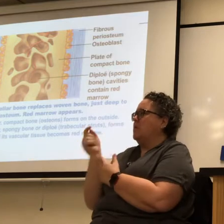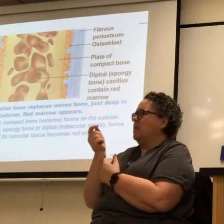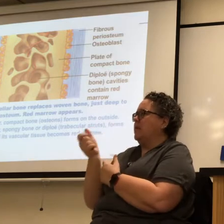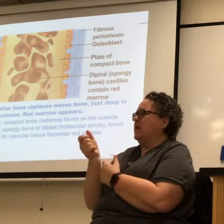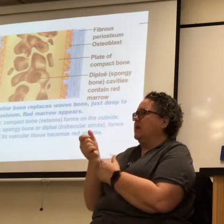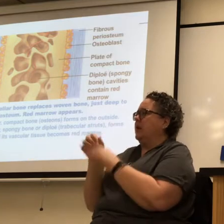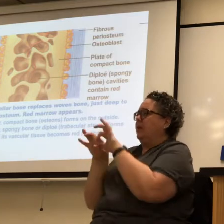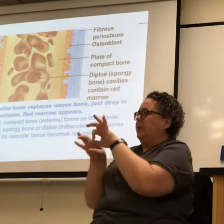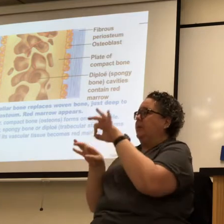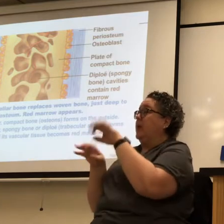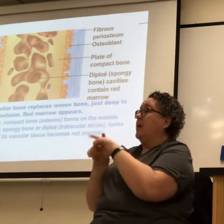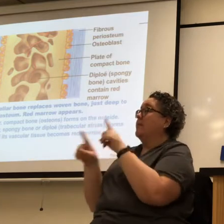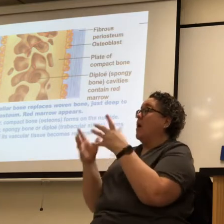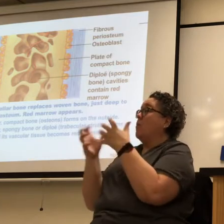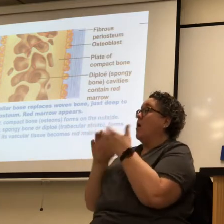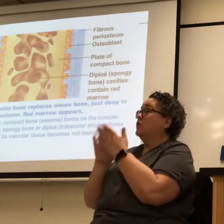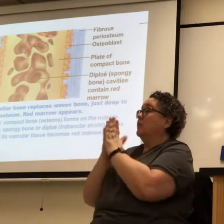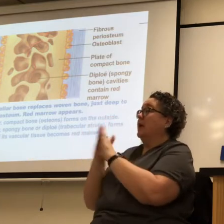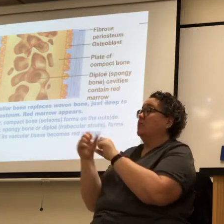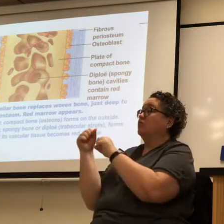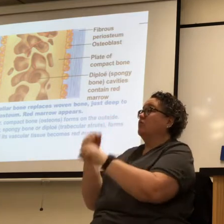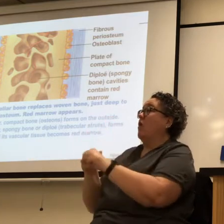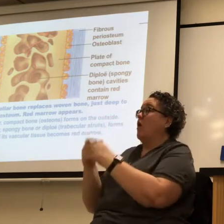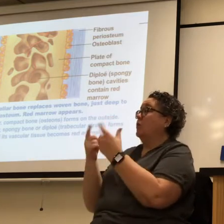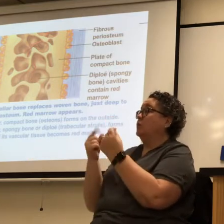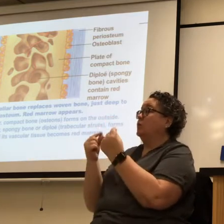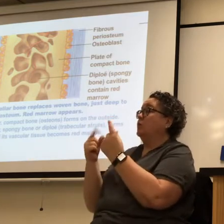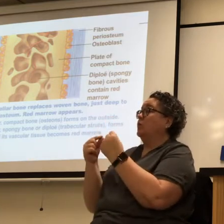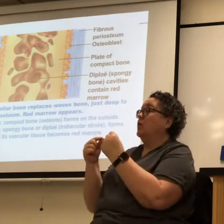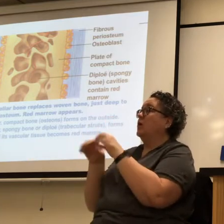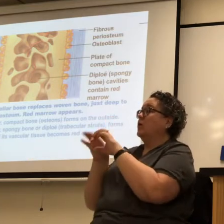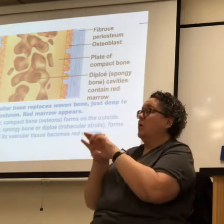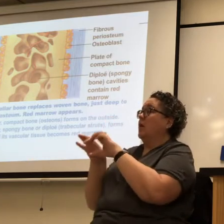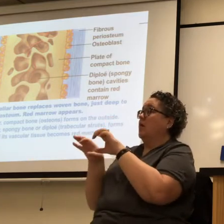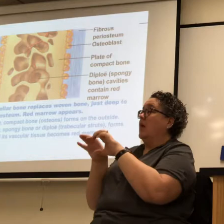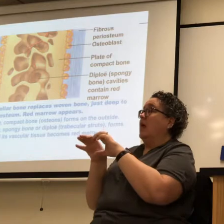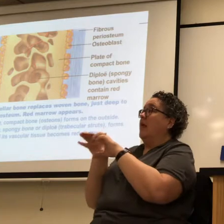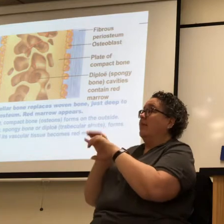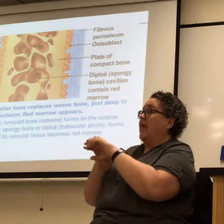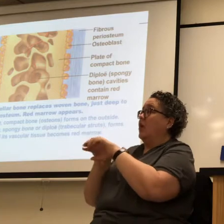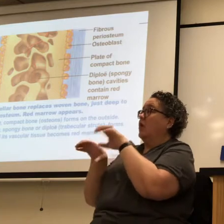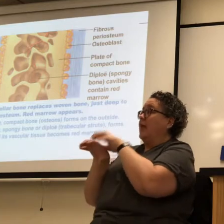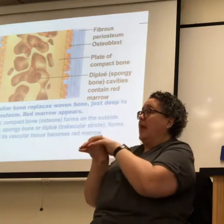But then you want to strengthen it by putting more layers around it. Okay, so just.